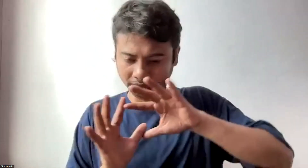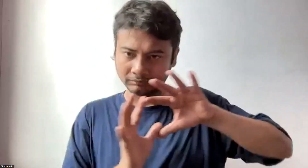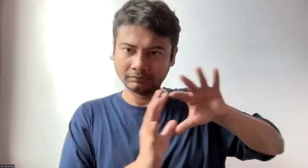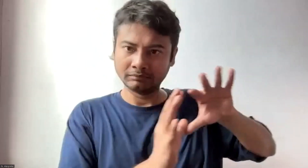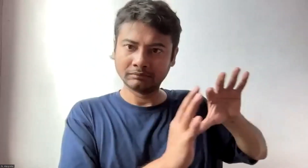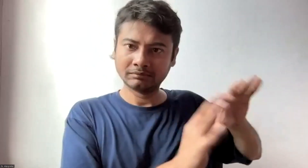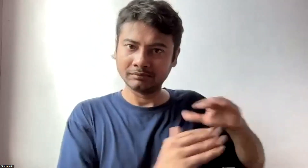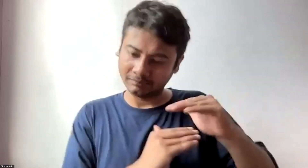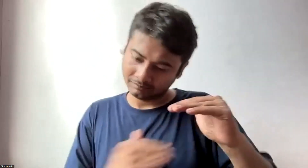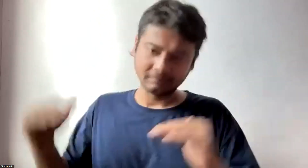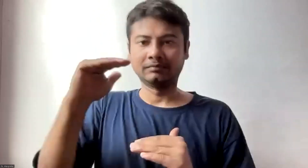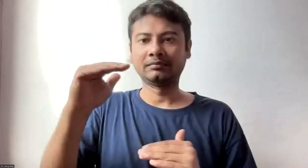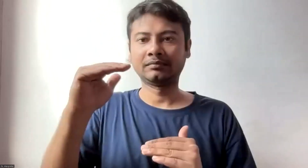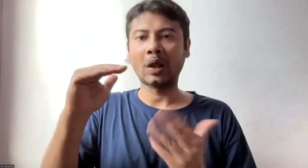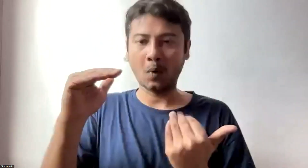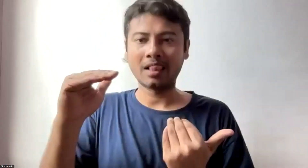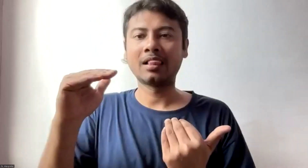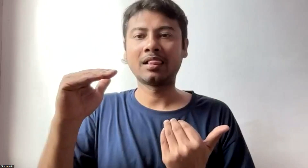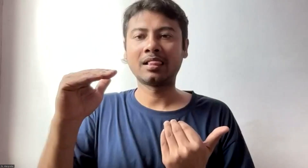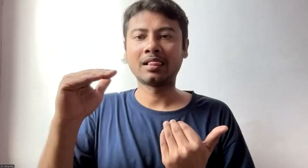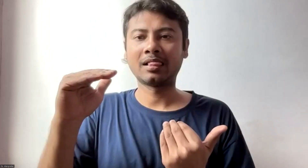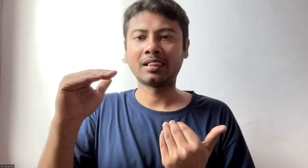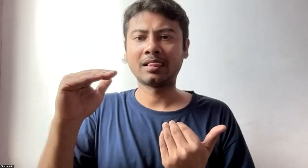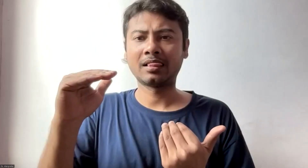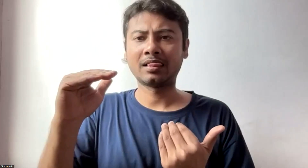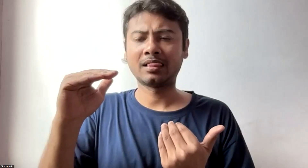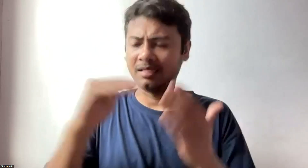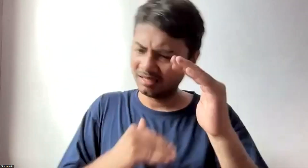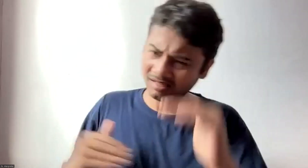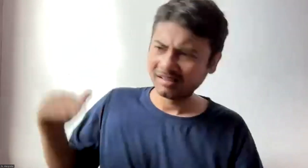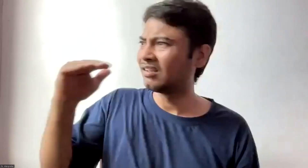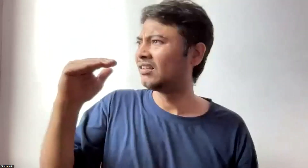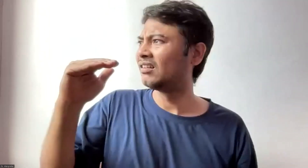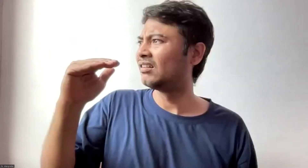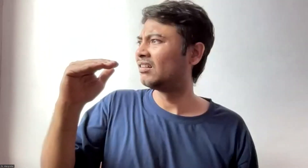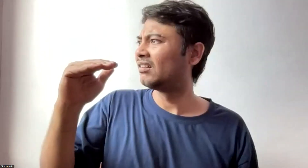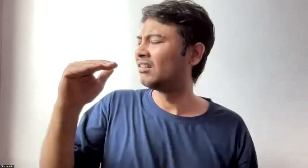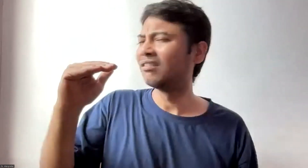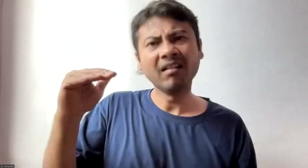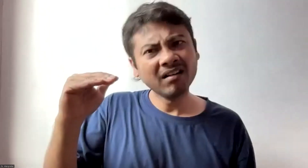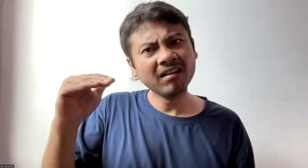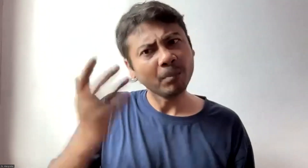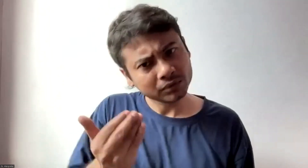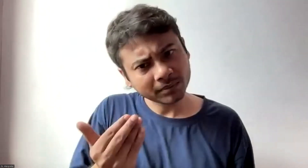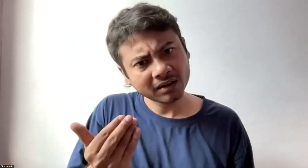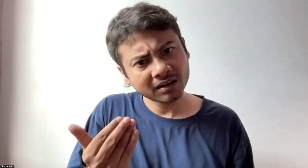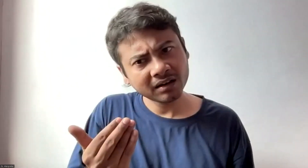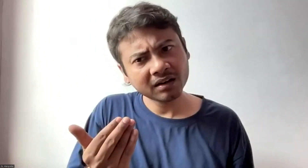And such a person, he is not, when, how do you know that, you've come out of these three modes?